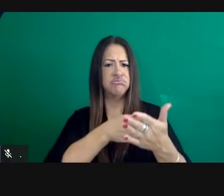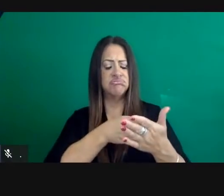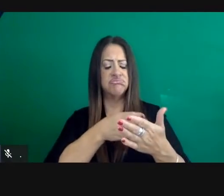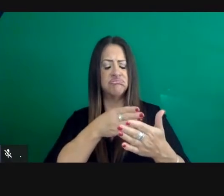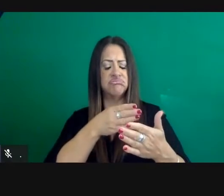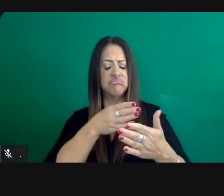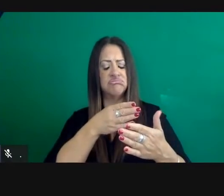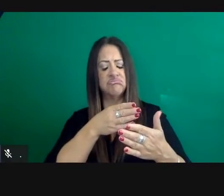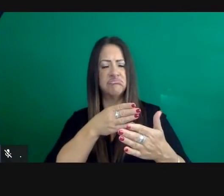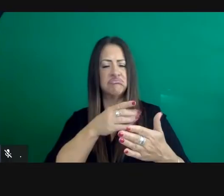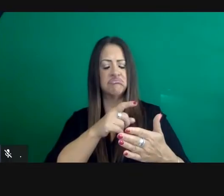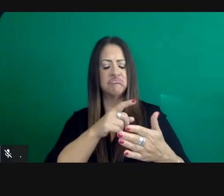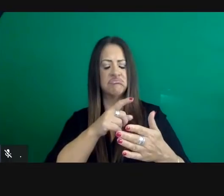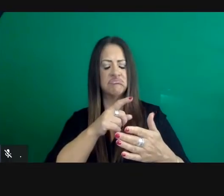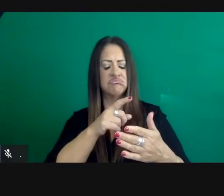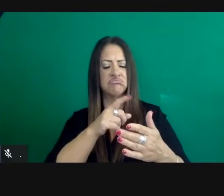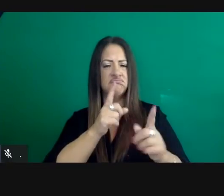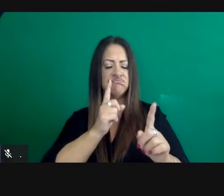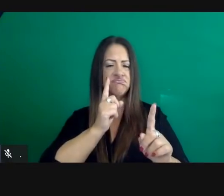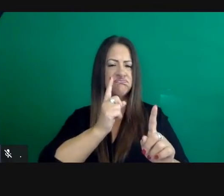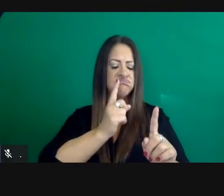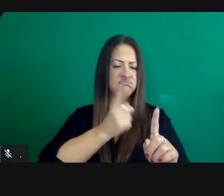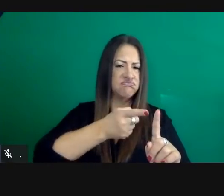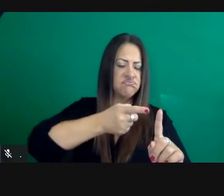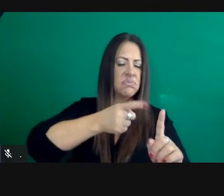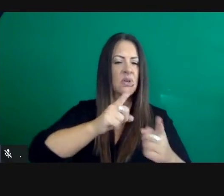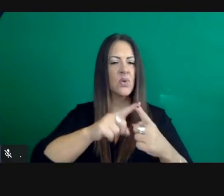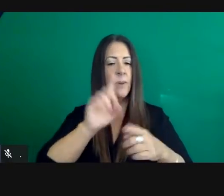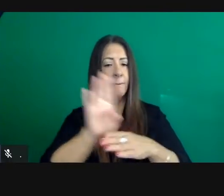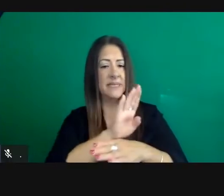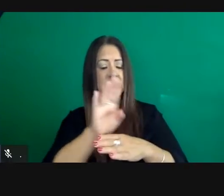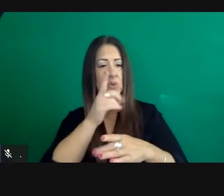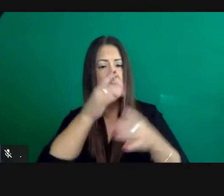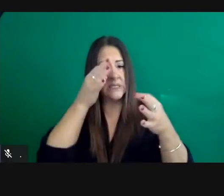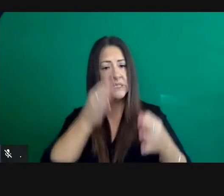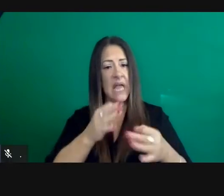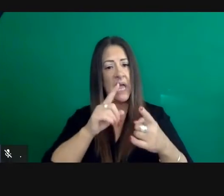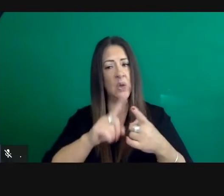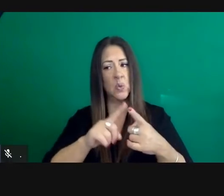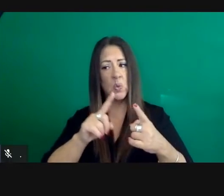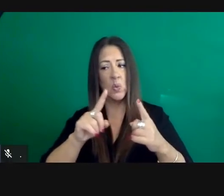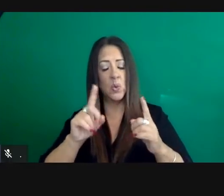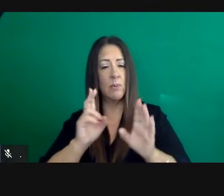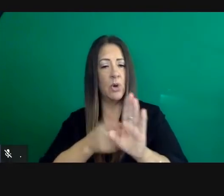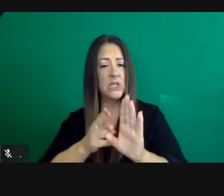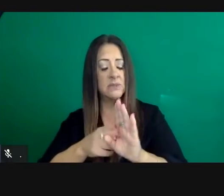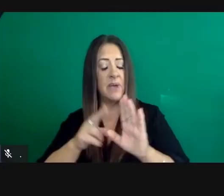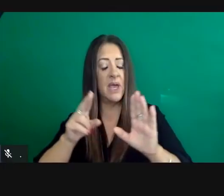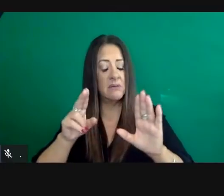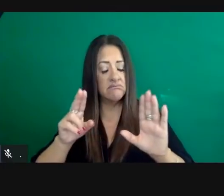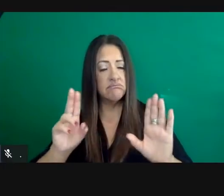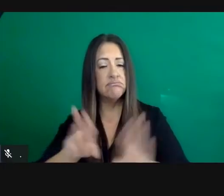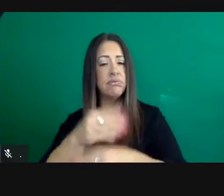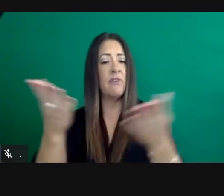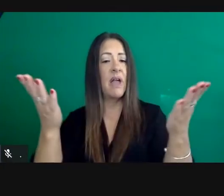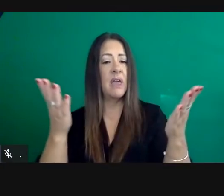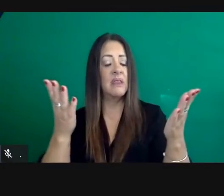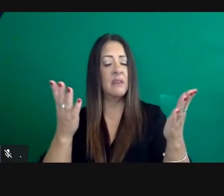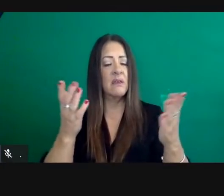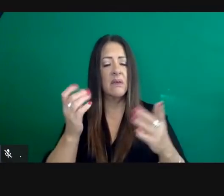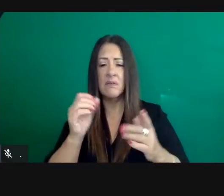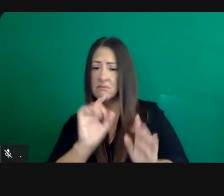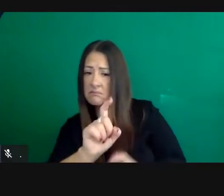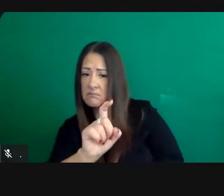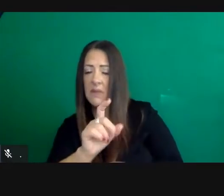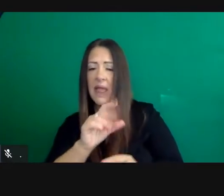And also, a number of, you alluded to this earlier, but some cities and counties have been putting out their own guidance. And